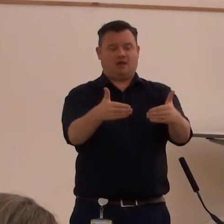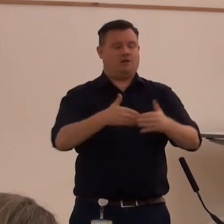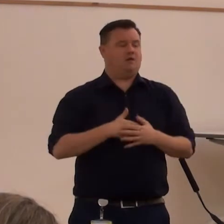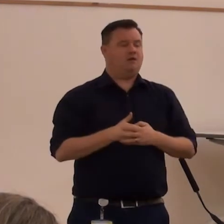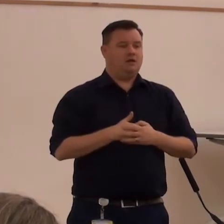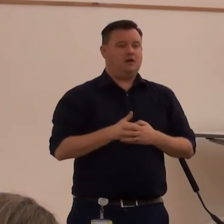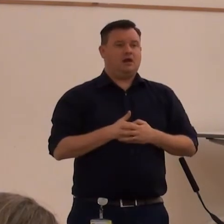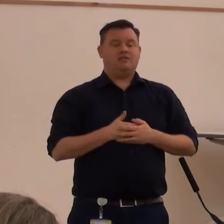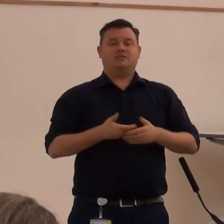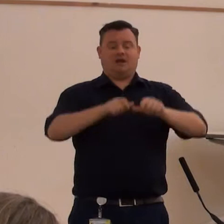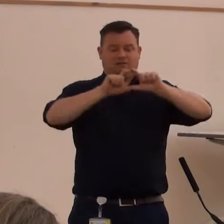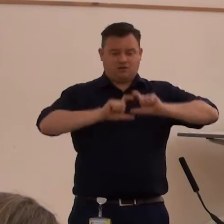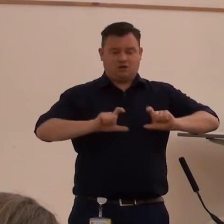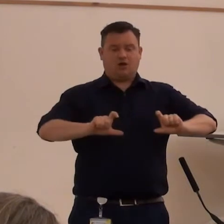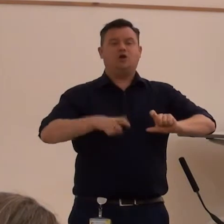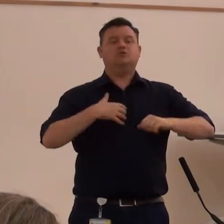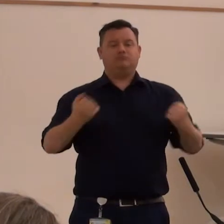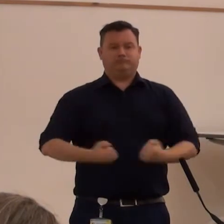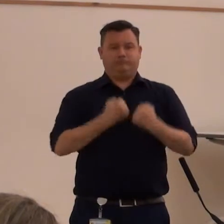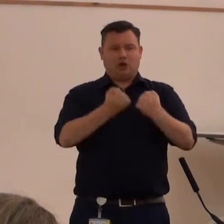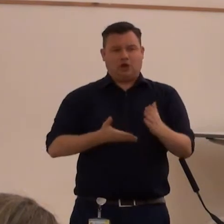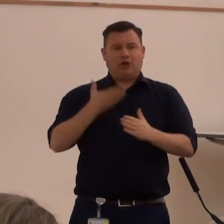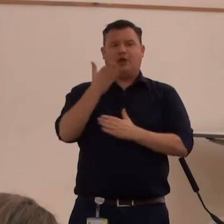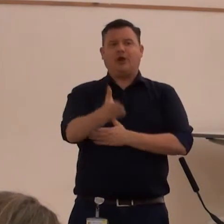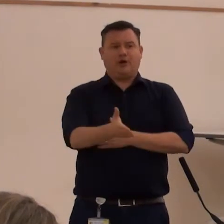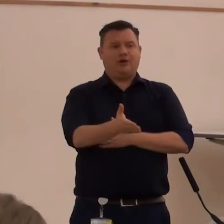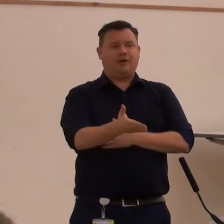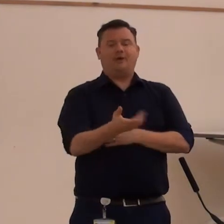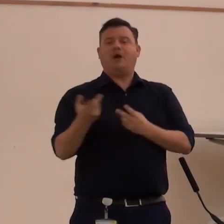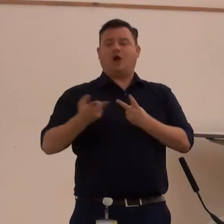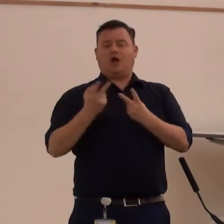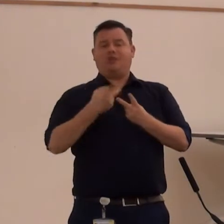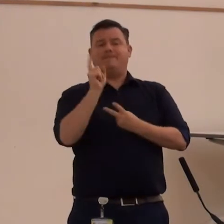slogan underneath is, to boldly go where all others have gone before.